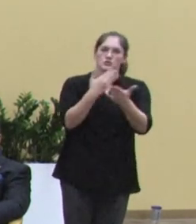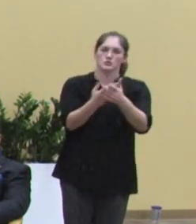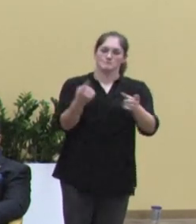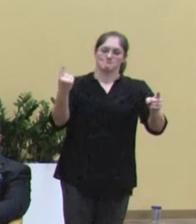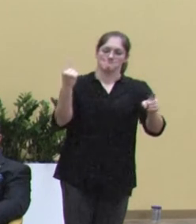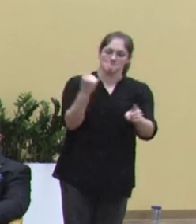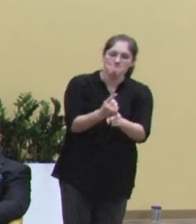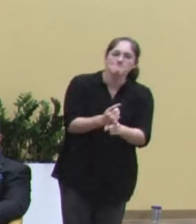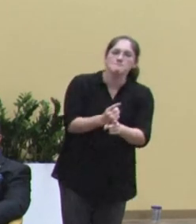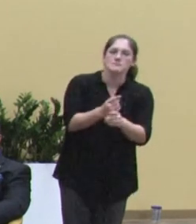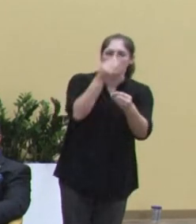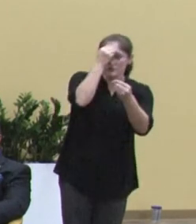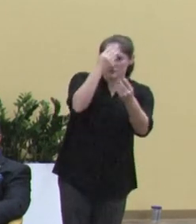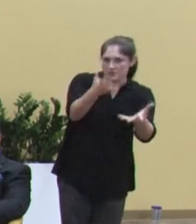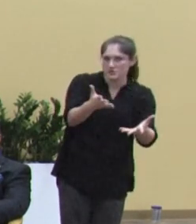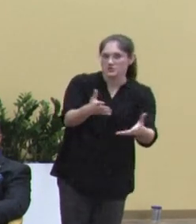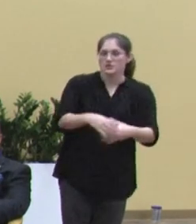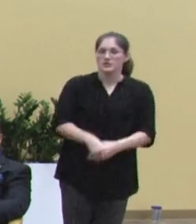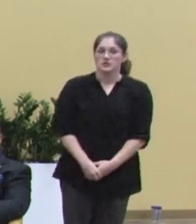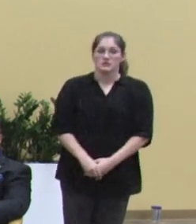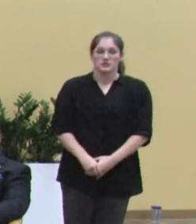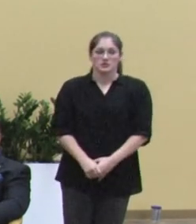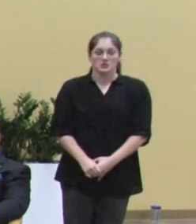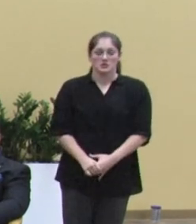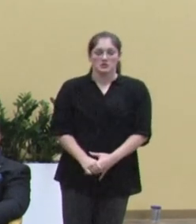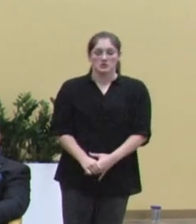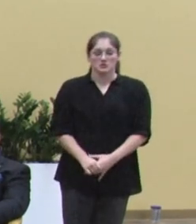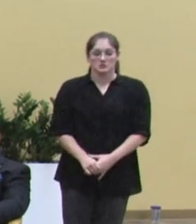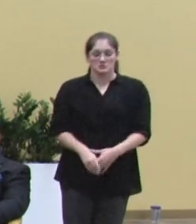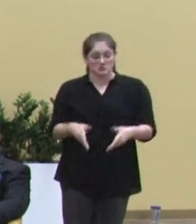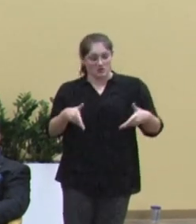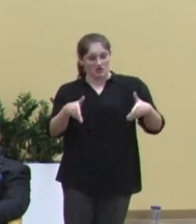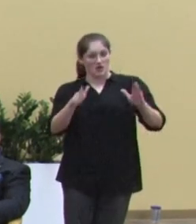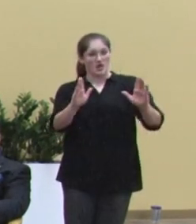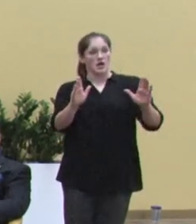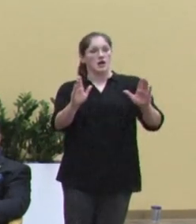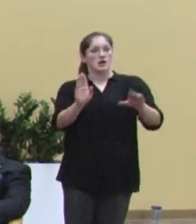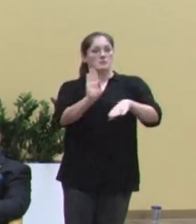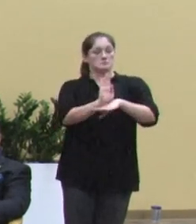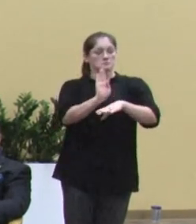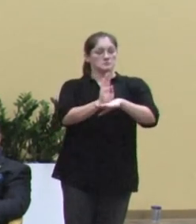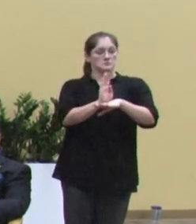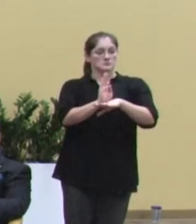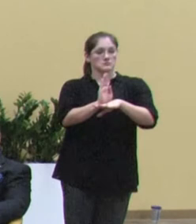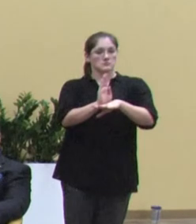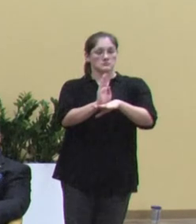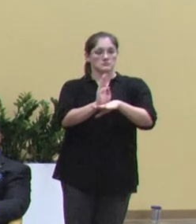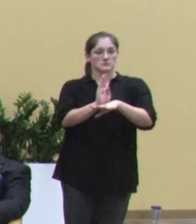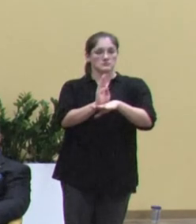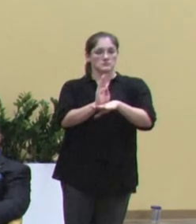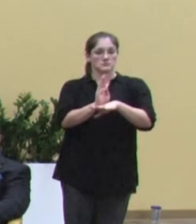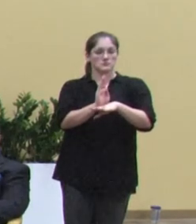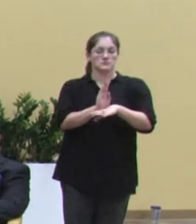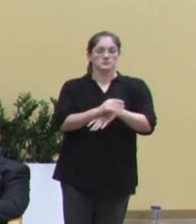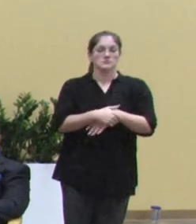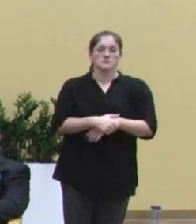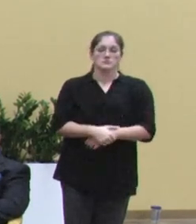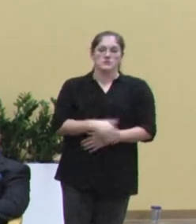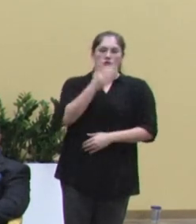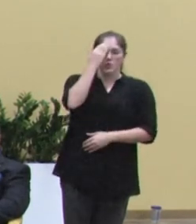information. You know, let business owners know, let lending institutions